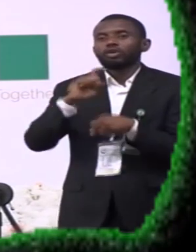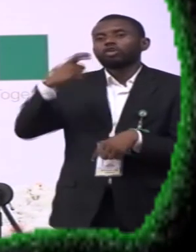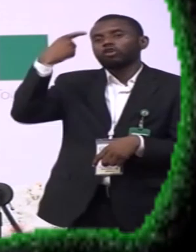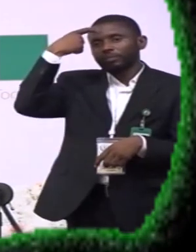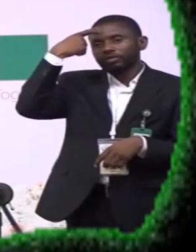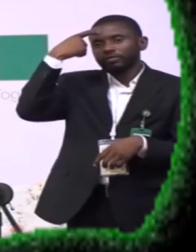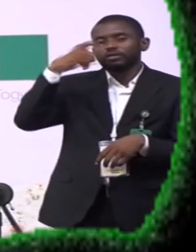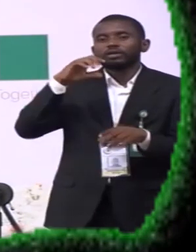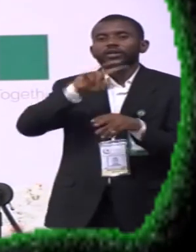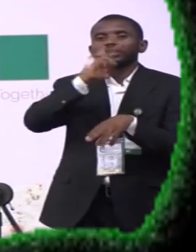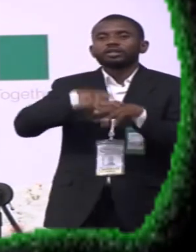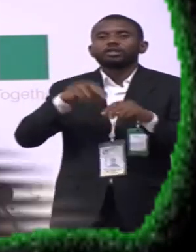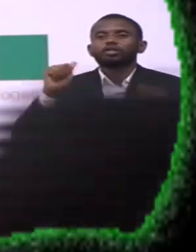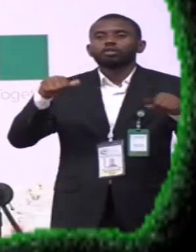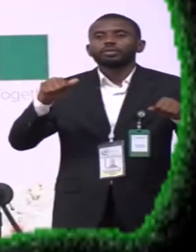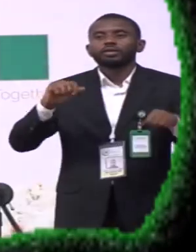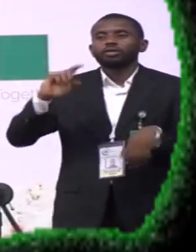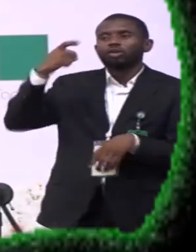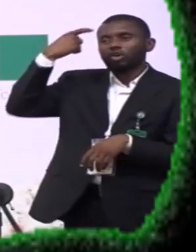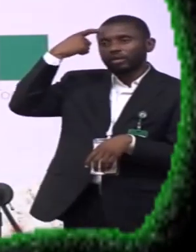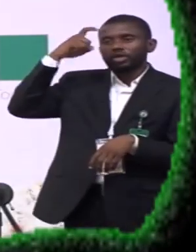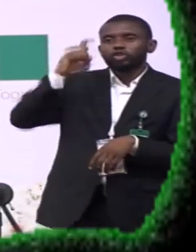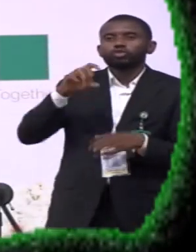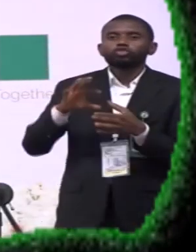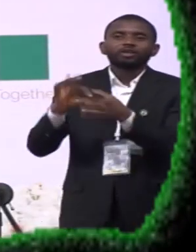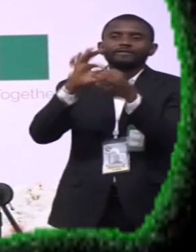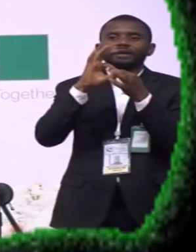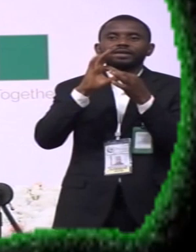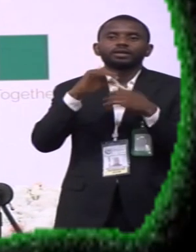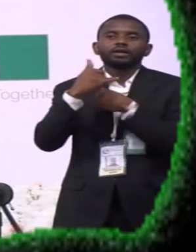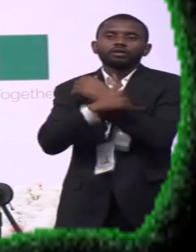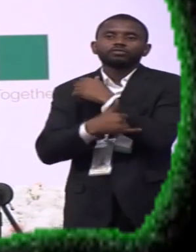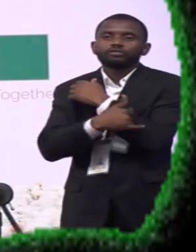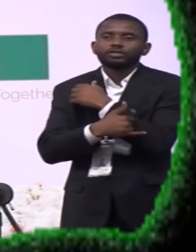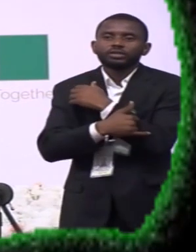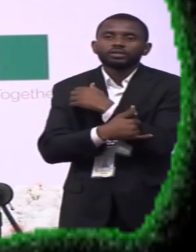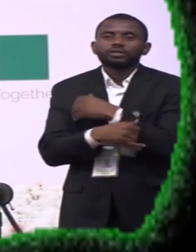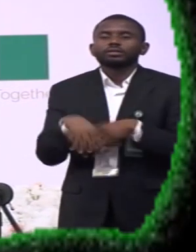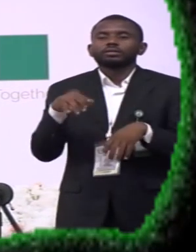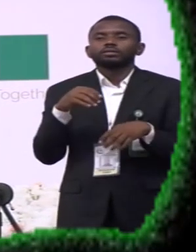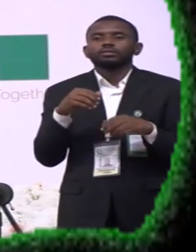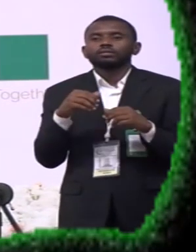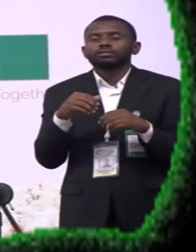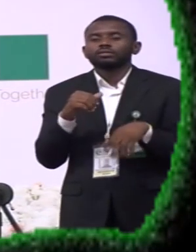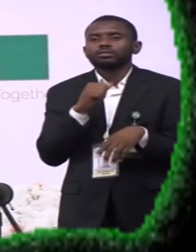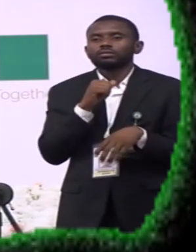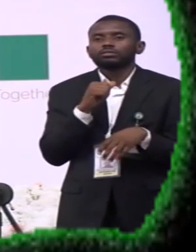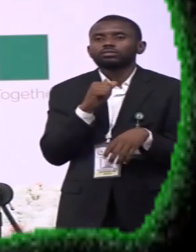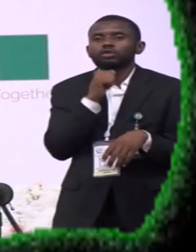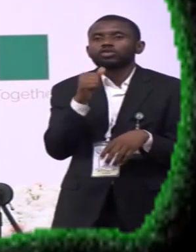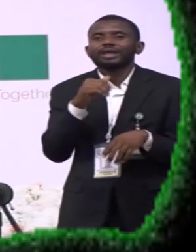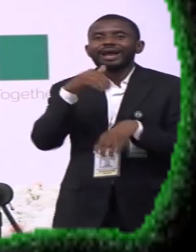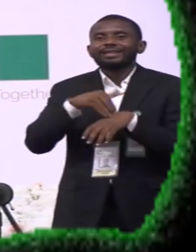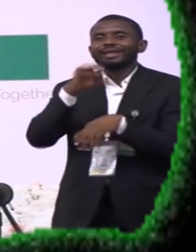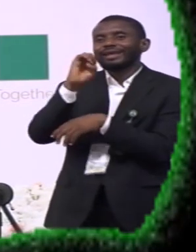is good. The government should unify the country, but not at the expense of the Muslims. Do not